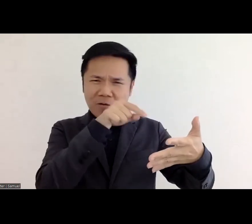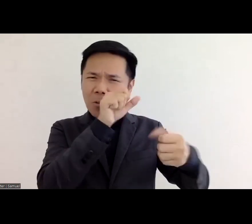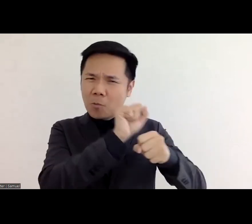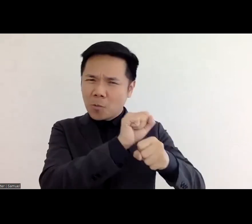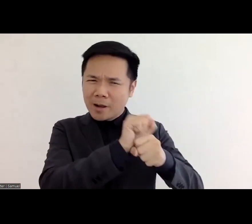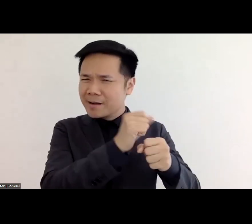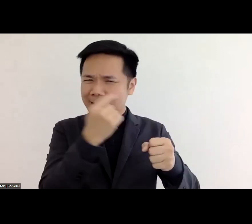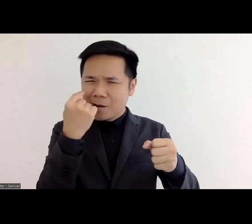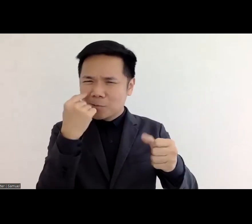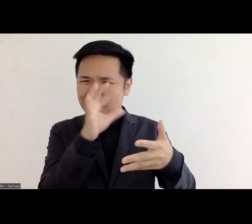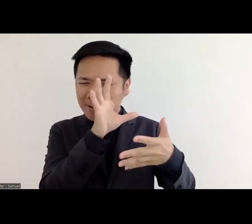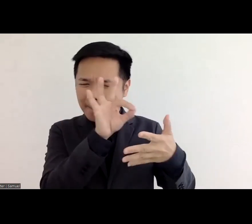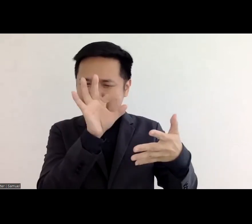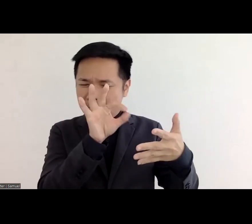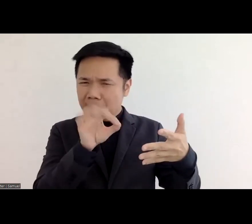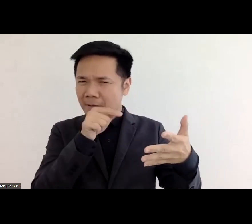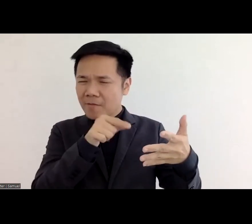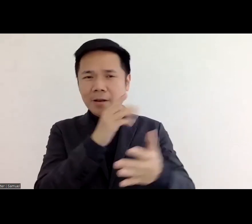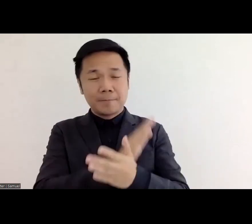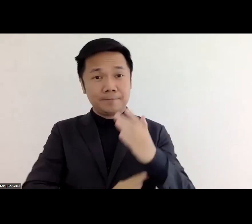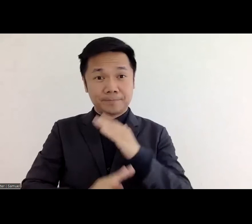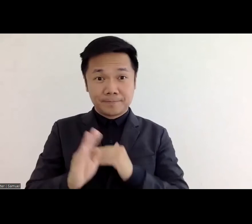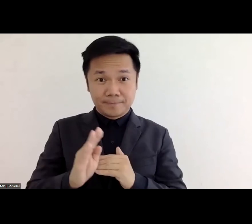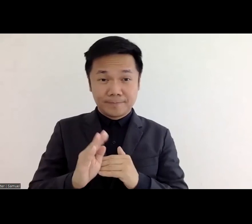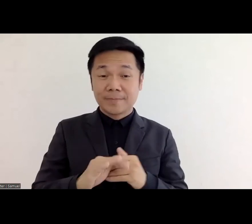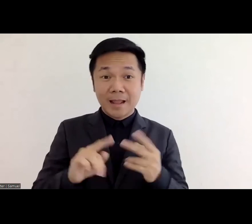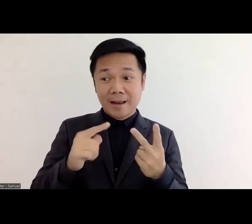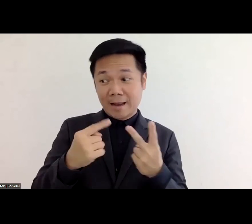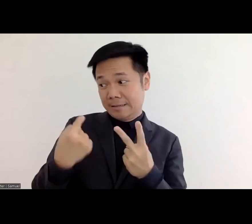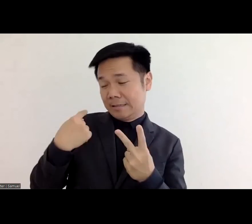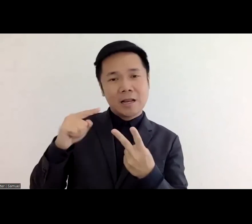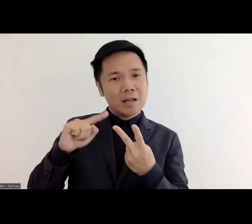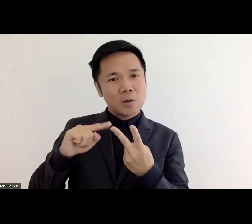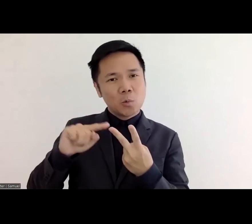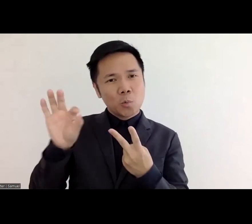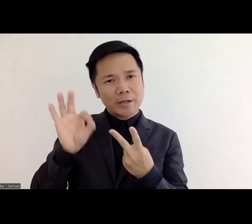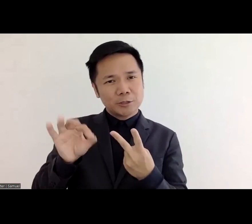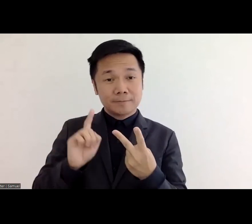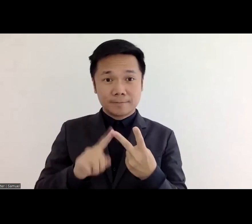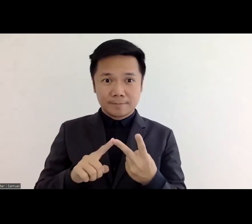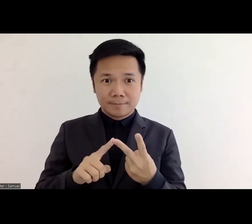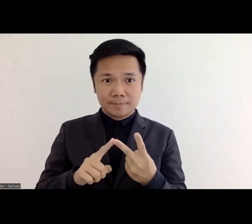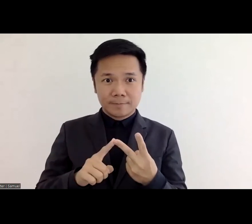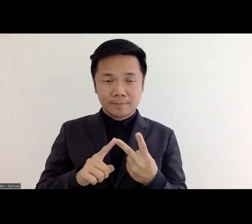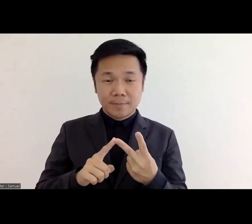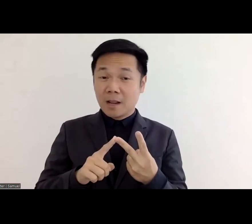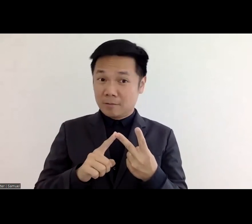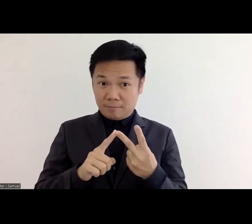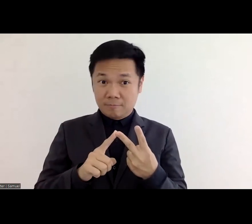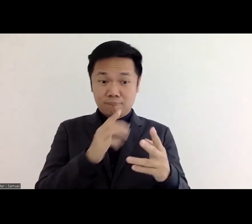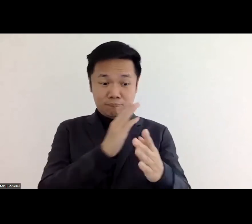think linked to that, someone has a question about whether persons with